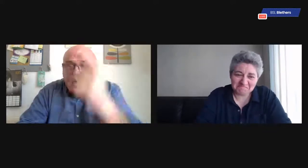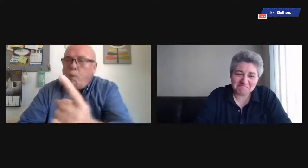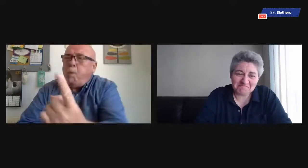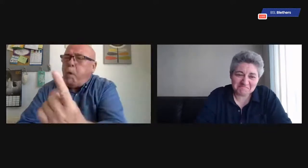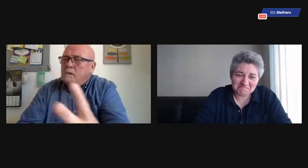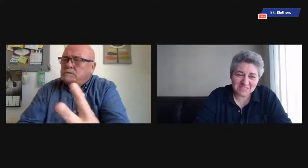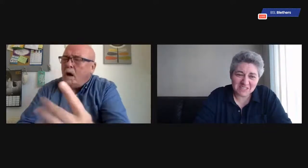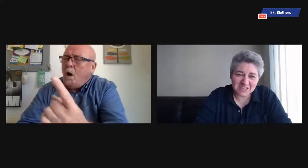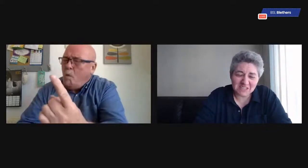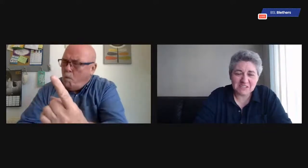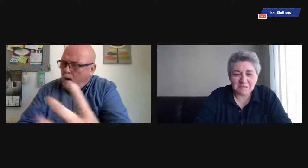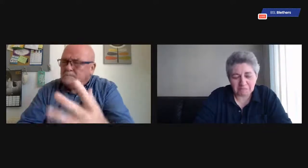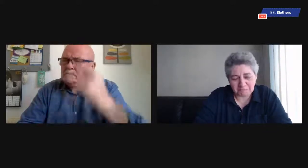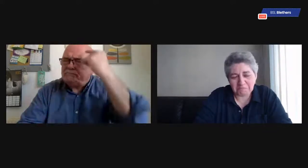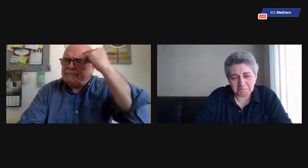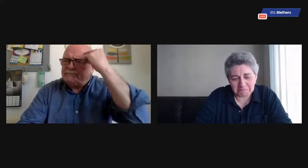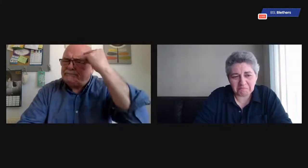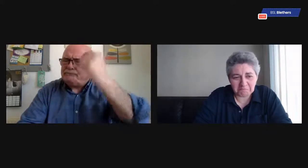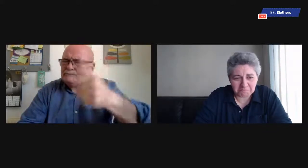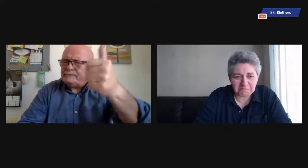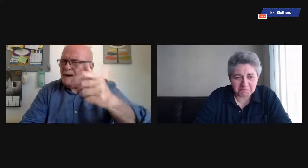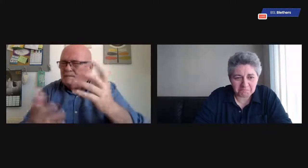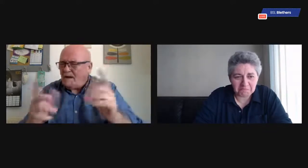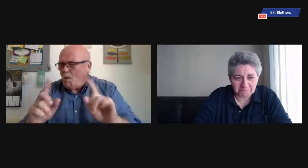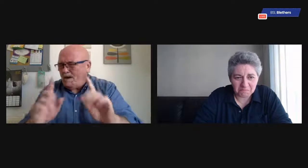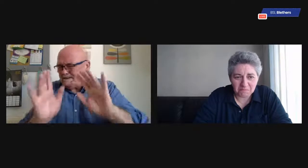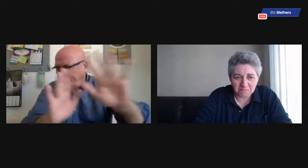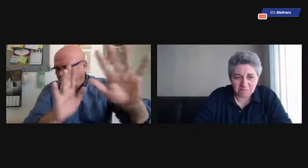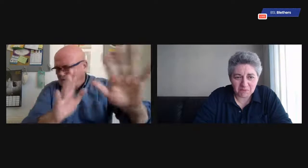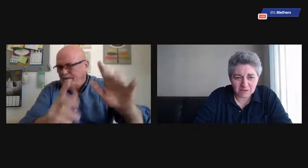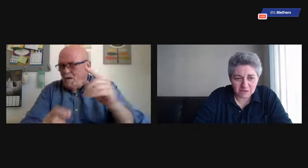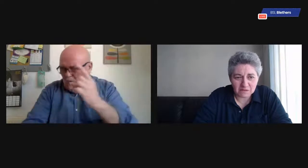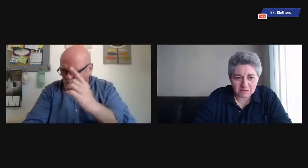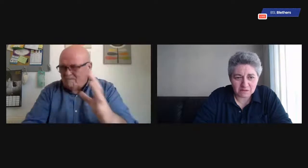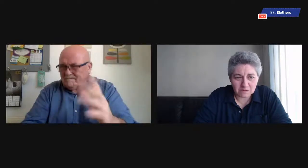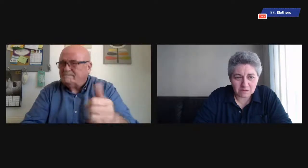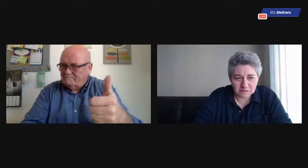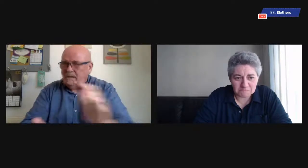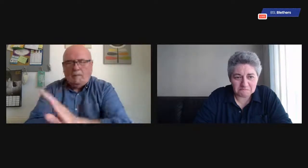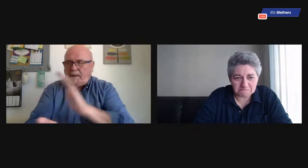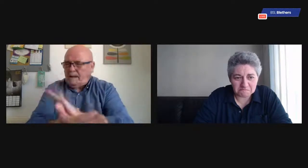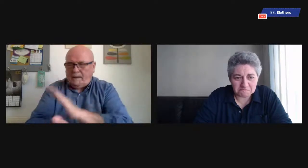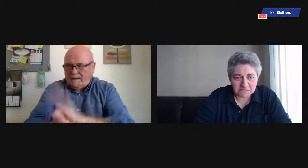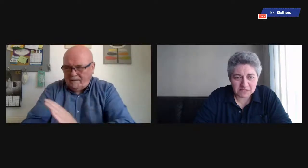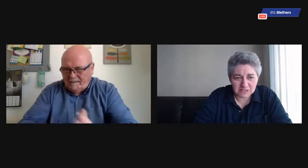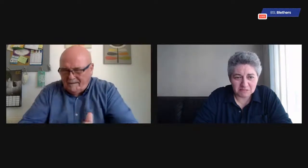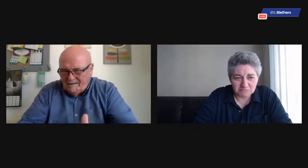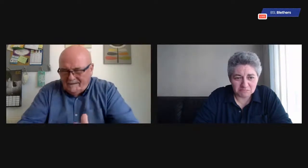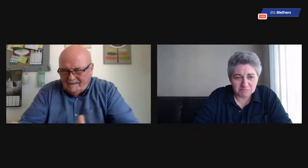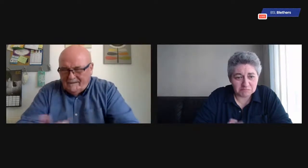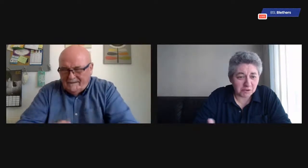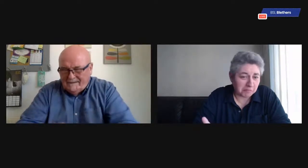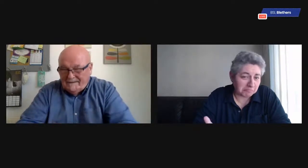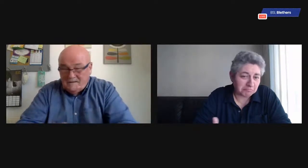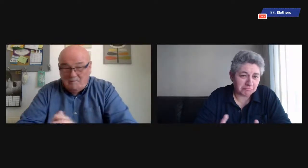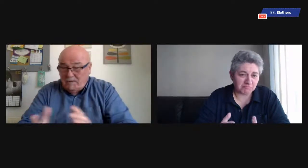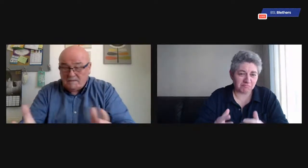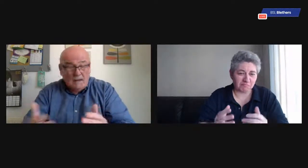yet. I don't think so. Oh, wait a minute. Once I can remember something, whatever happened once, and it was